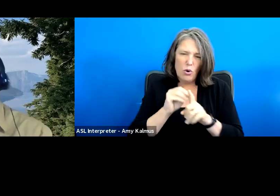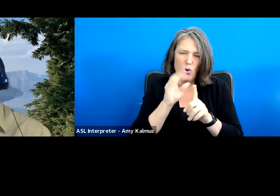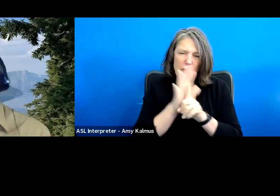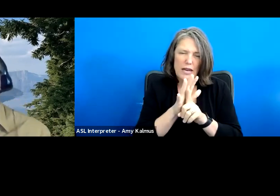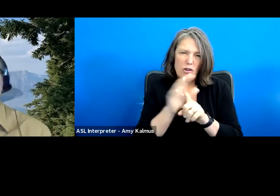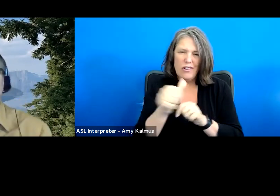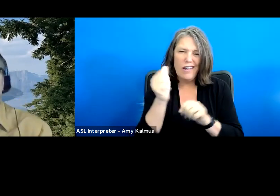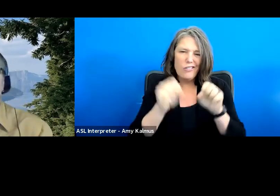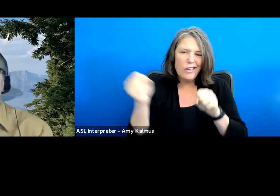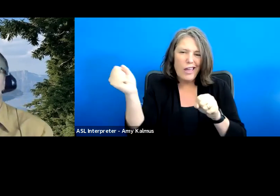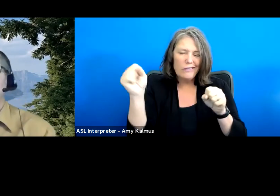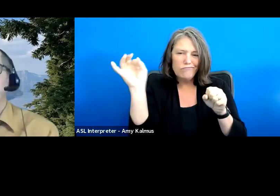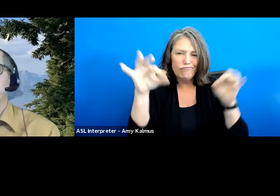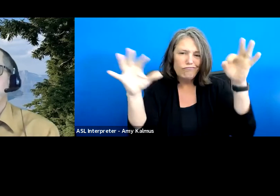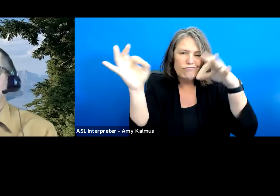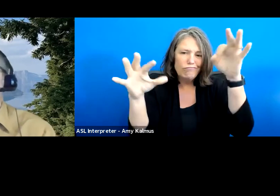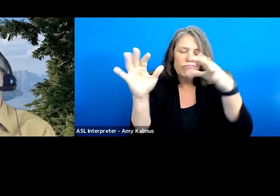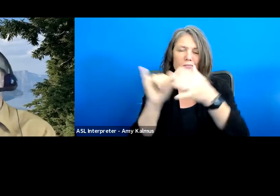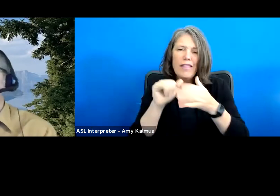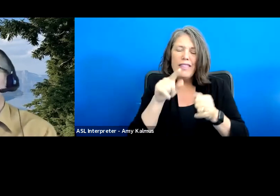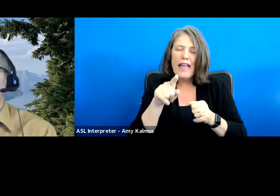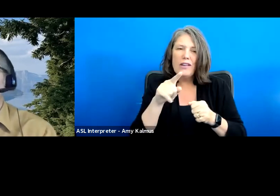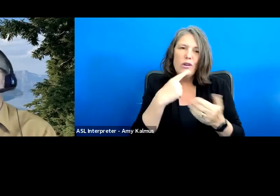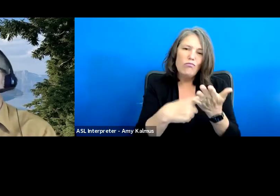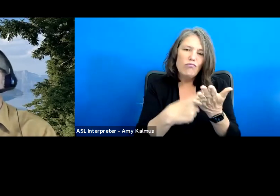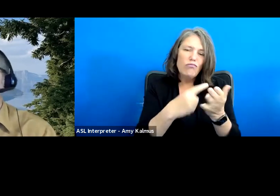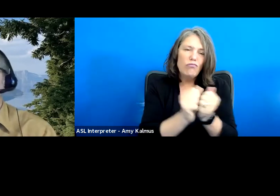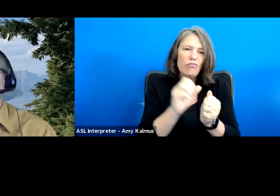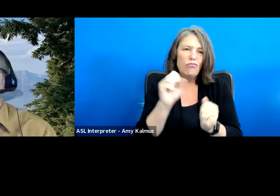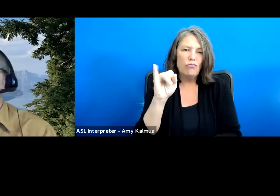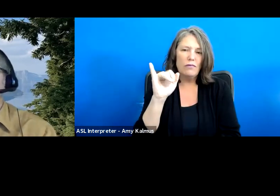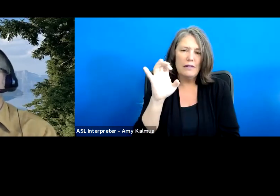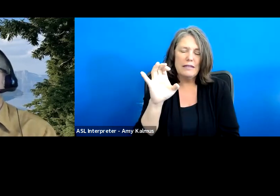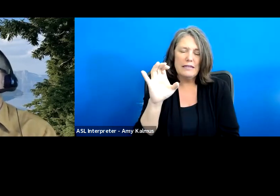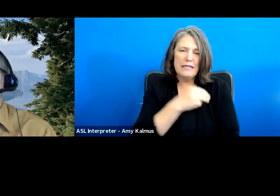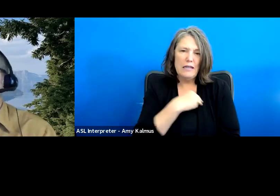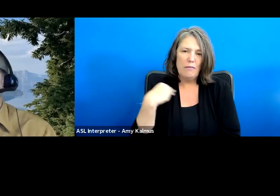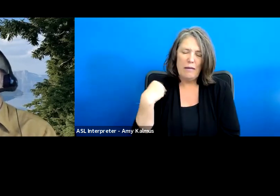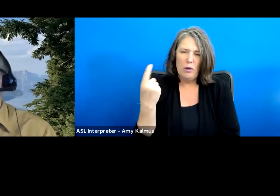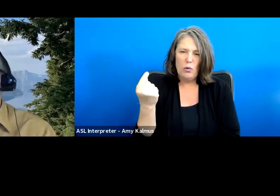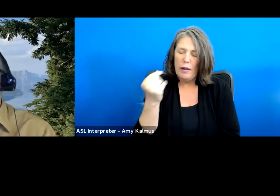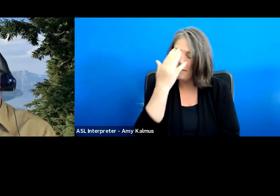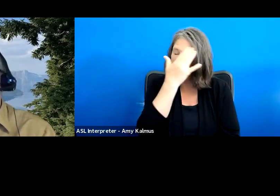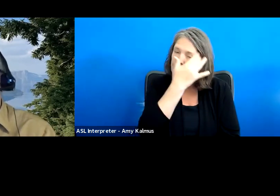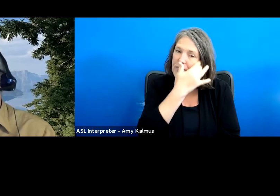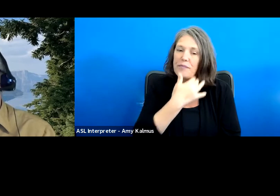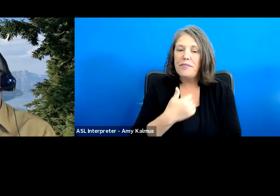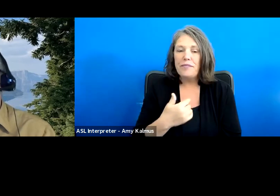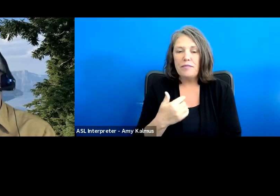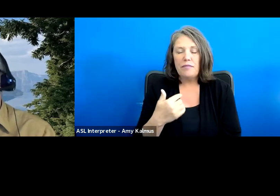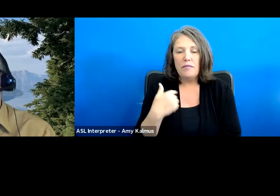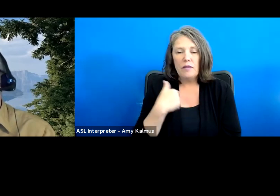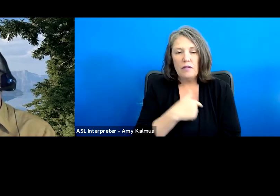others can jump in, that you go over with your SILC members? There were a couple